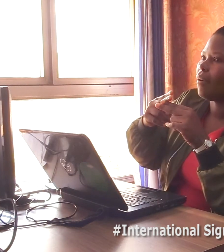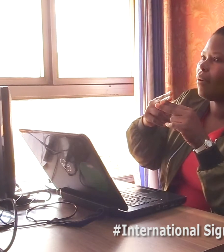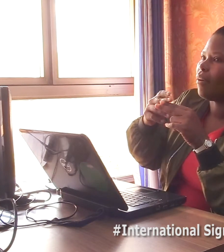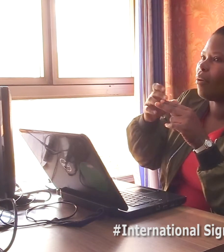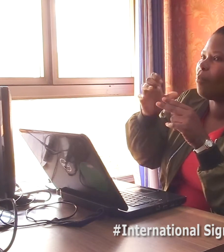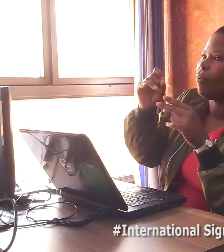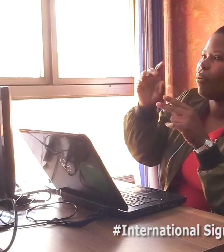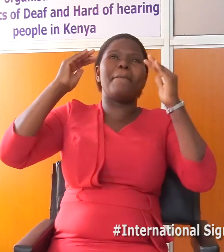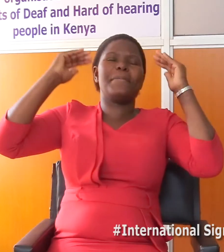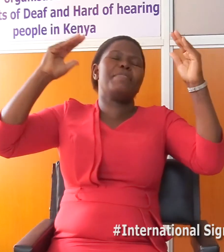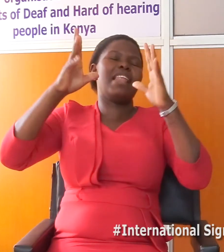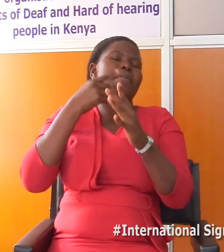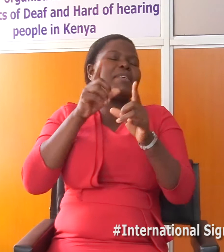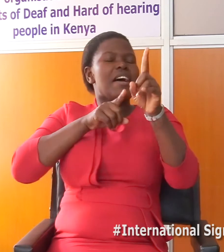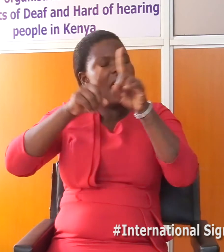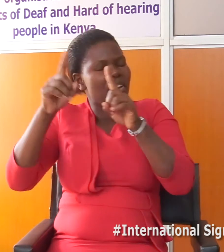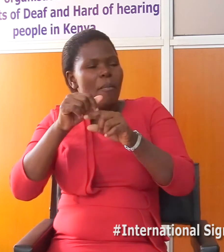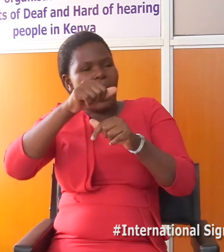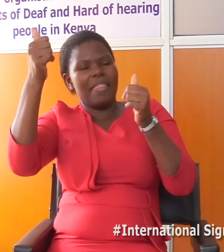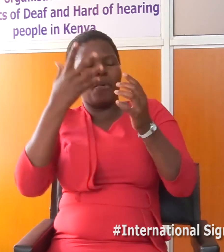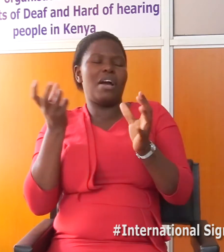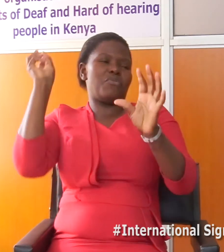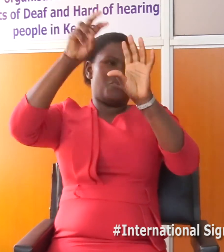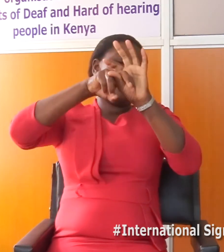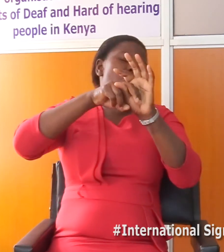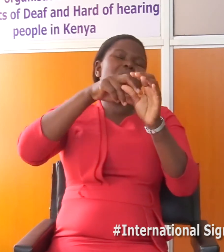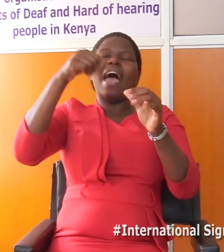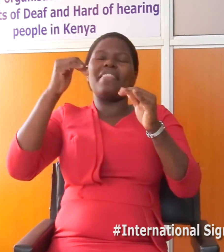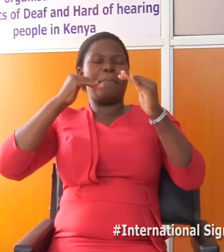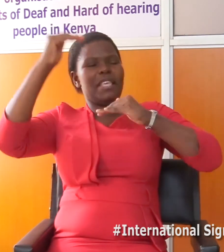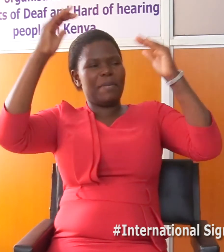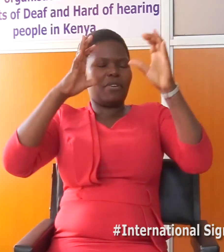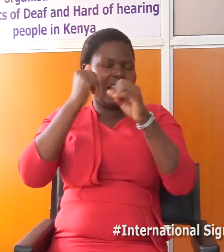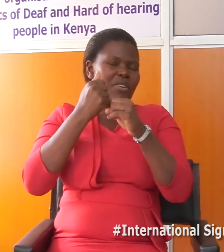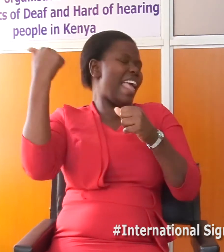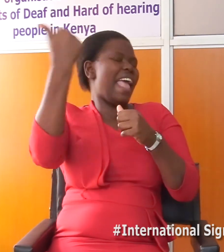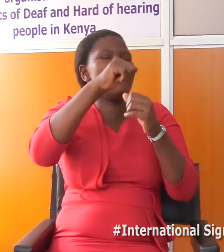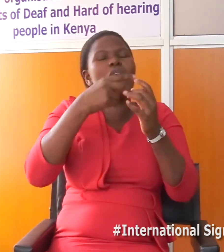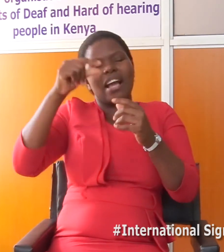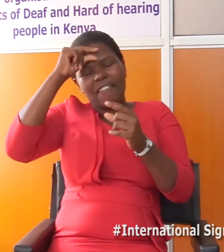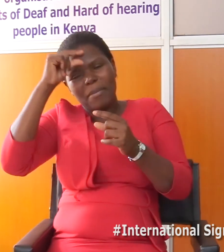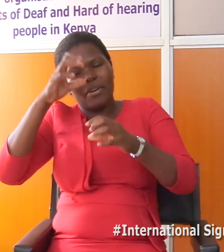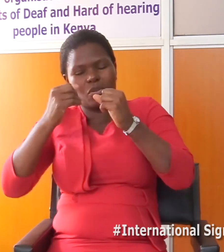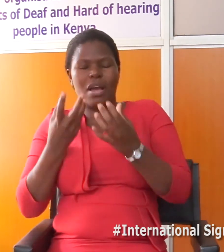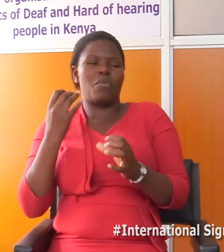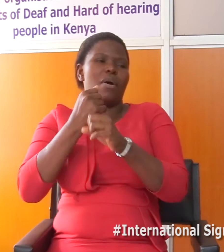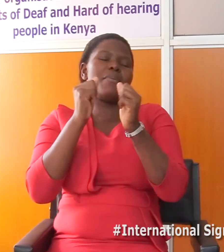in schools. So we have both corporate, annually, and association. So also